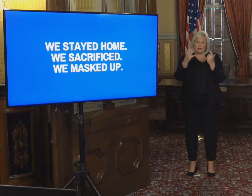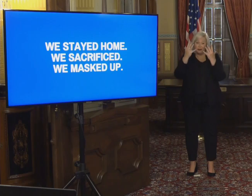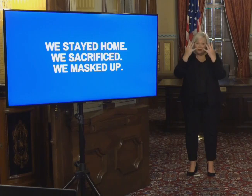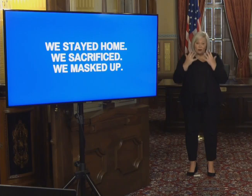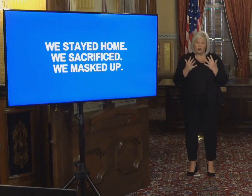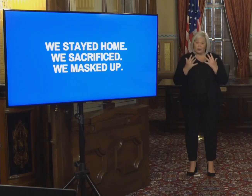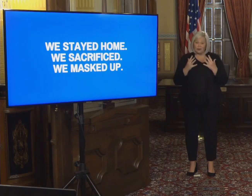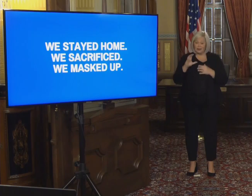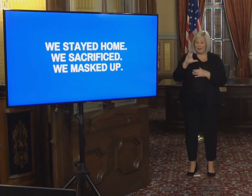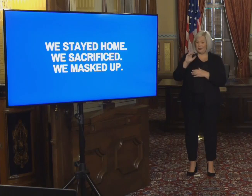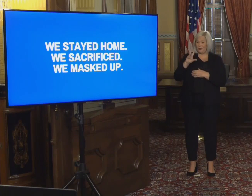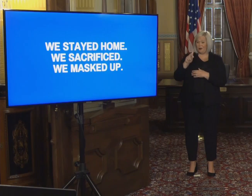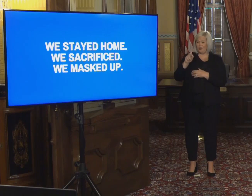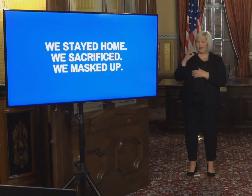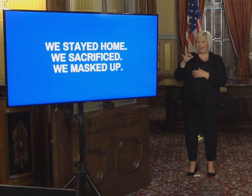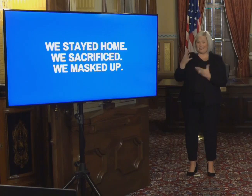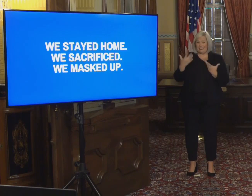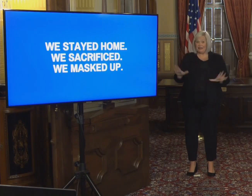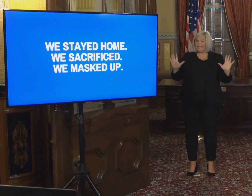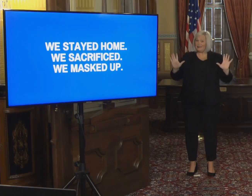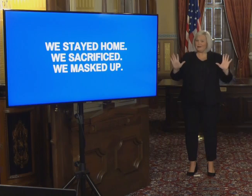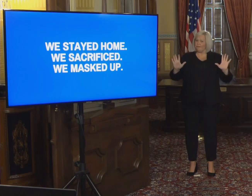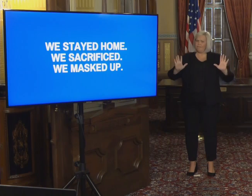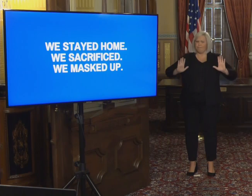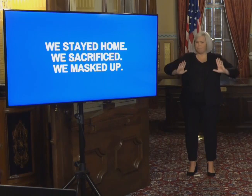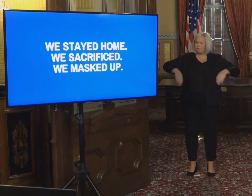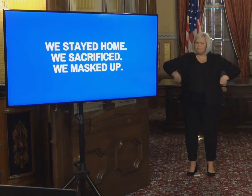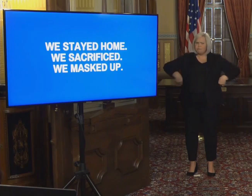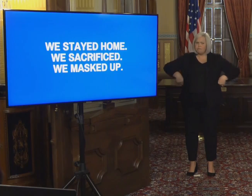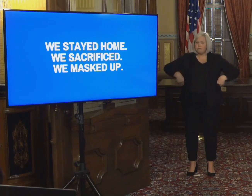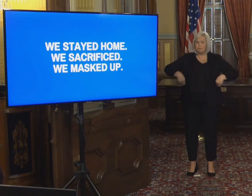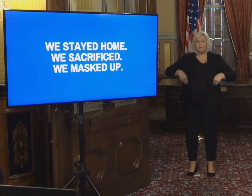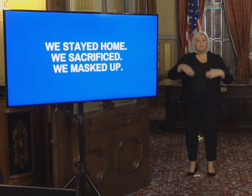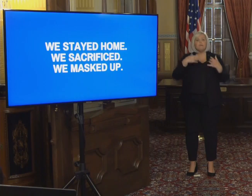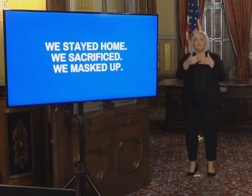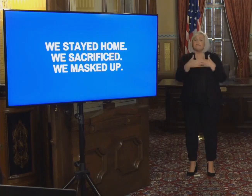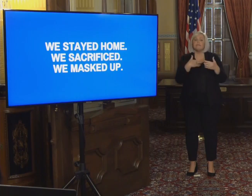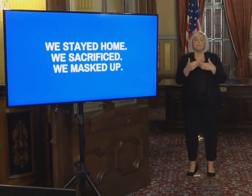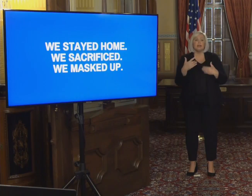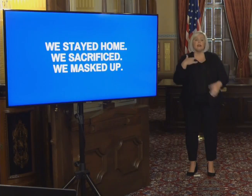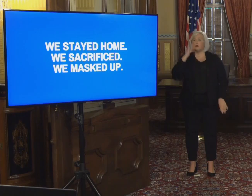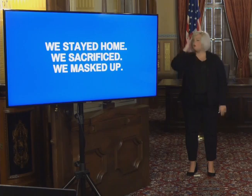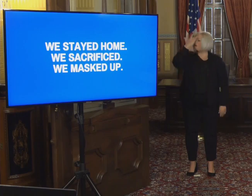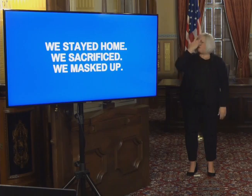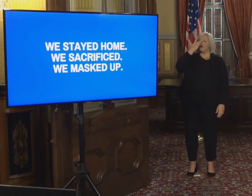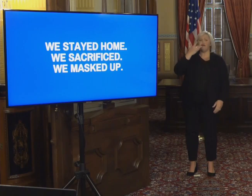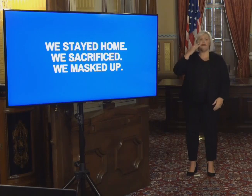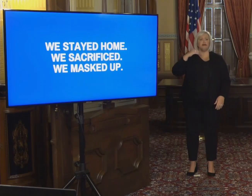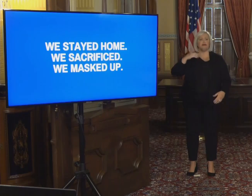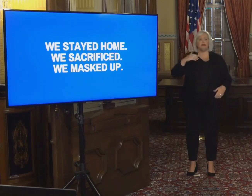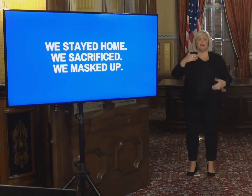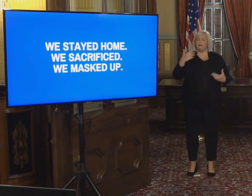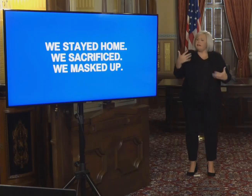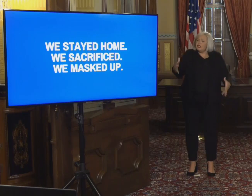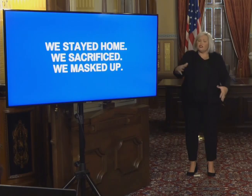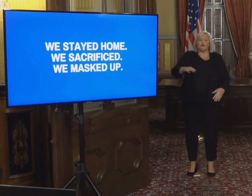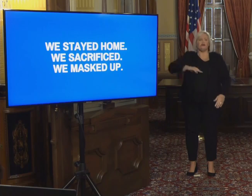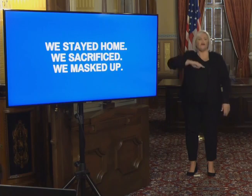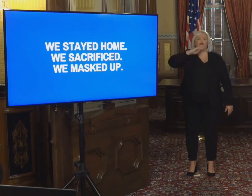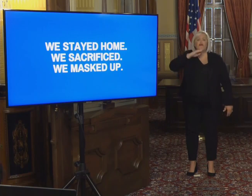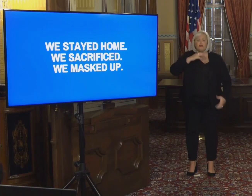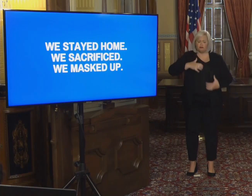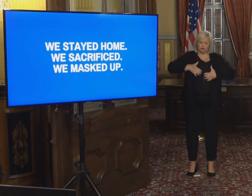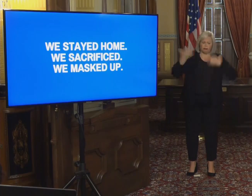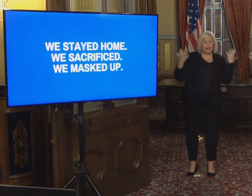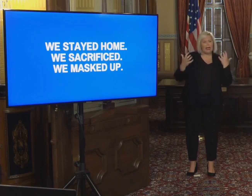COVID-19 is not done with us yet. It doesn't care if we are tired of it or if we are angry or